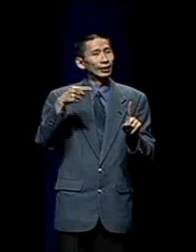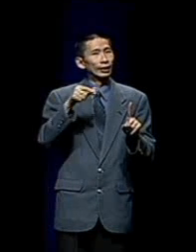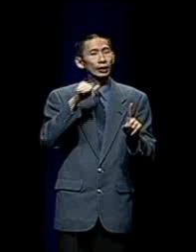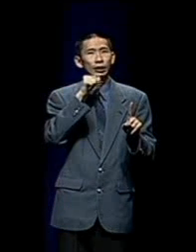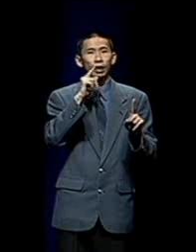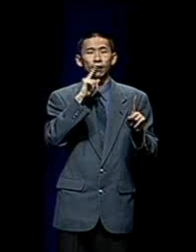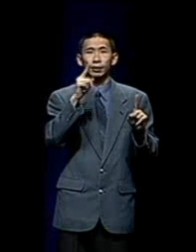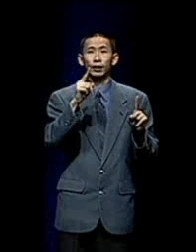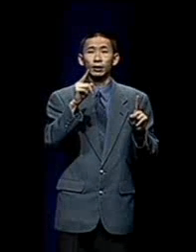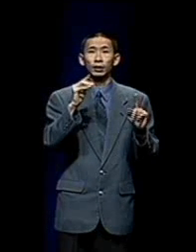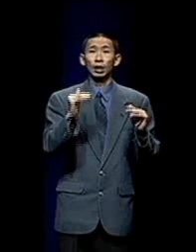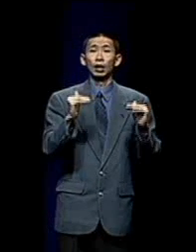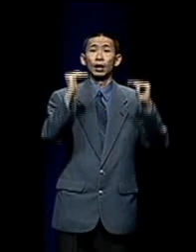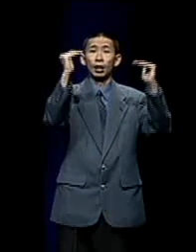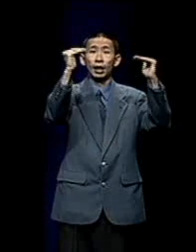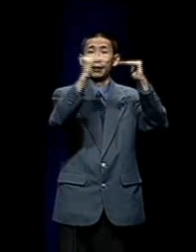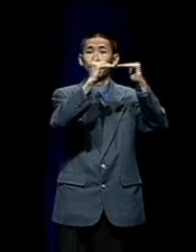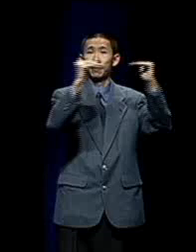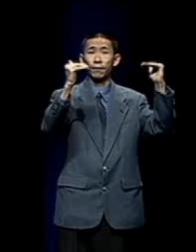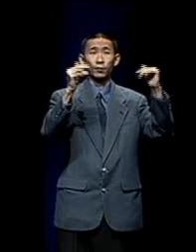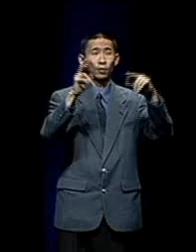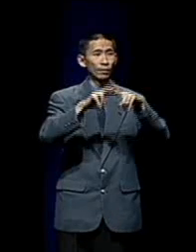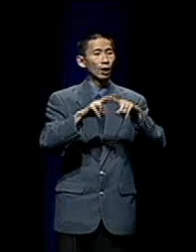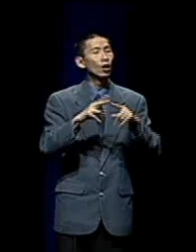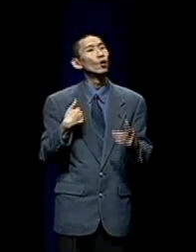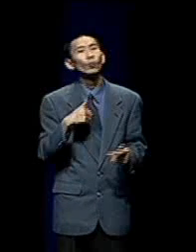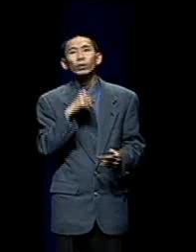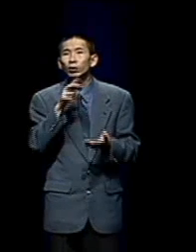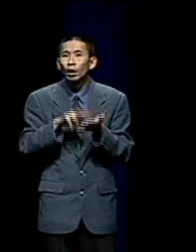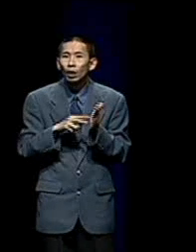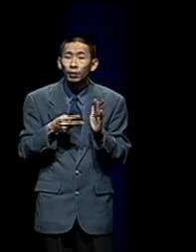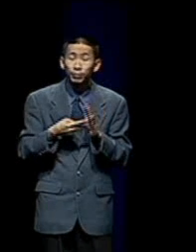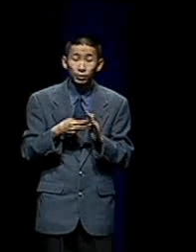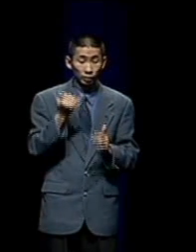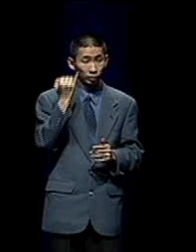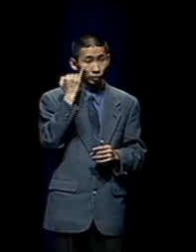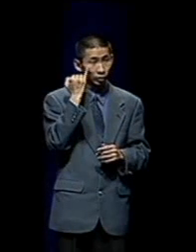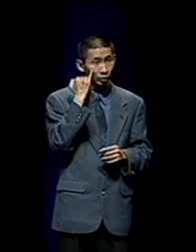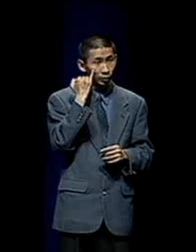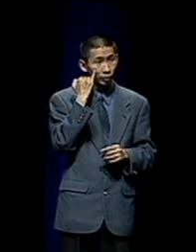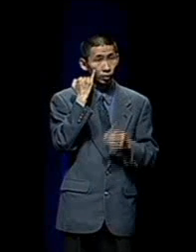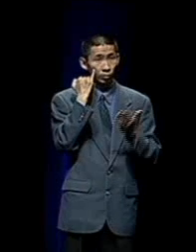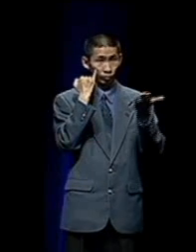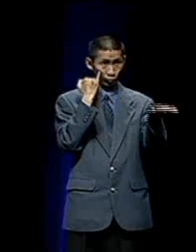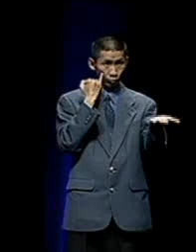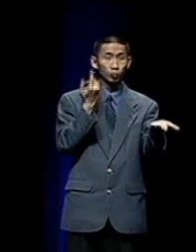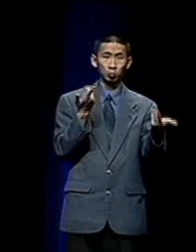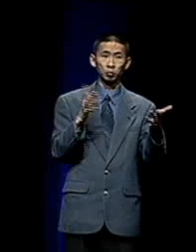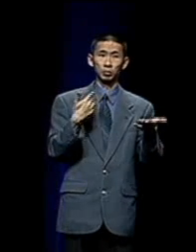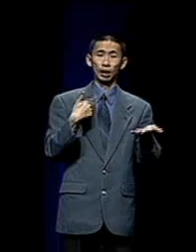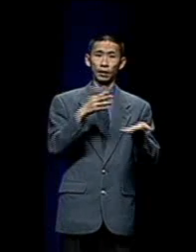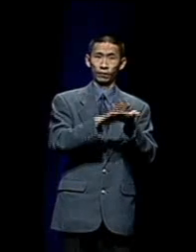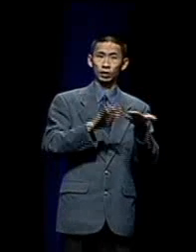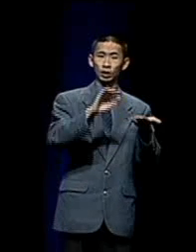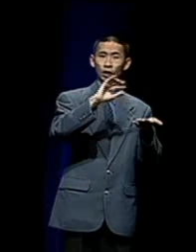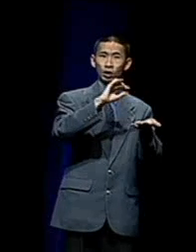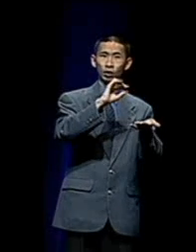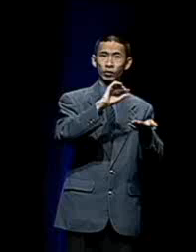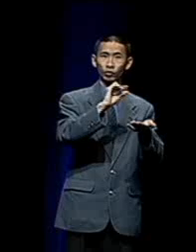level of vocabulary. In other words, we're not saying if you are a college graduate and you're getting your doctorate degree in